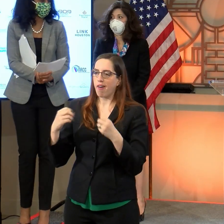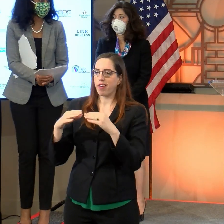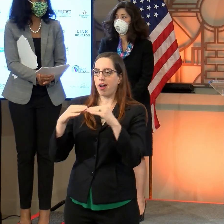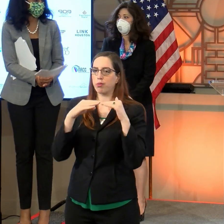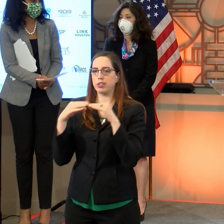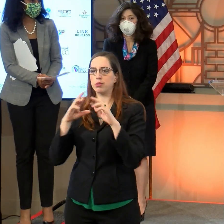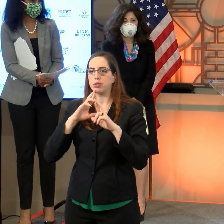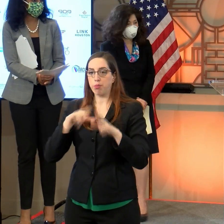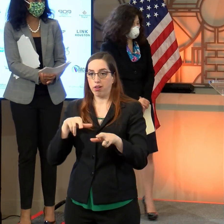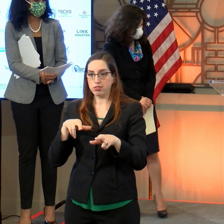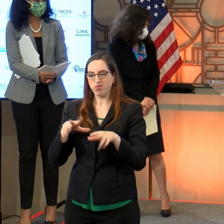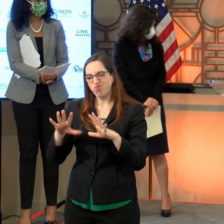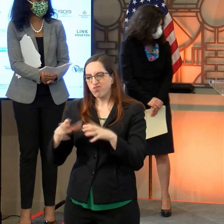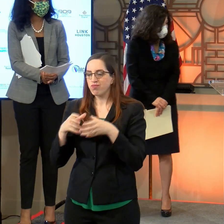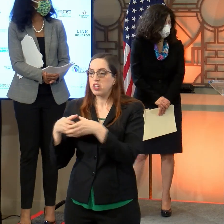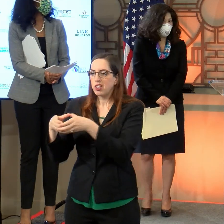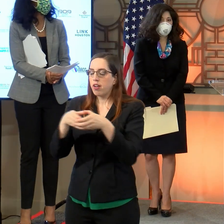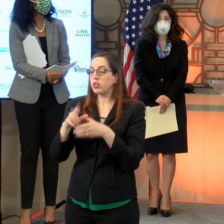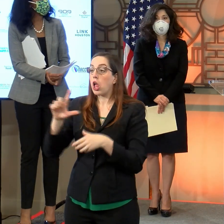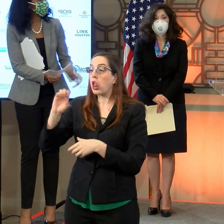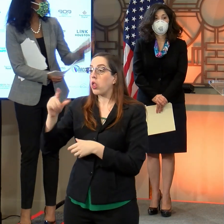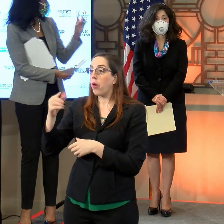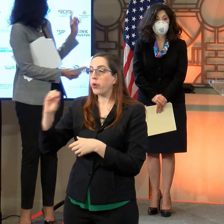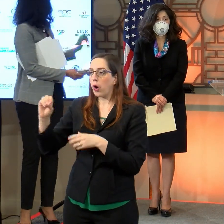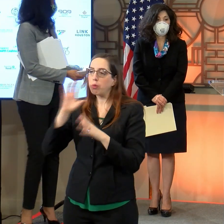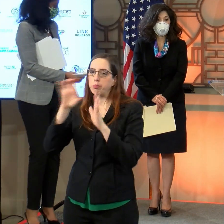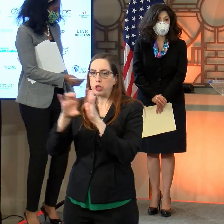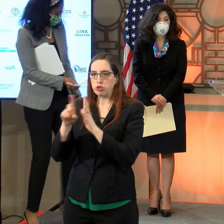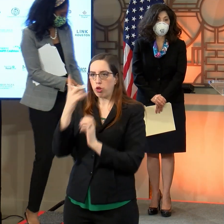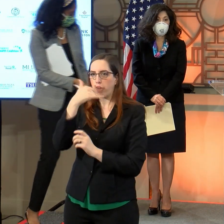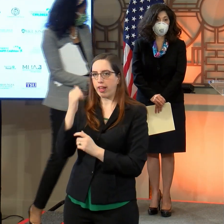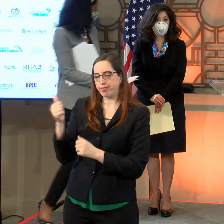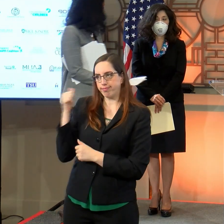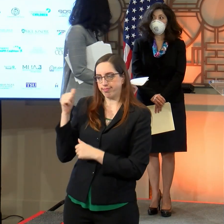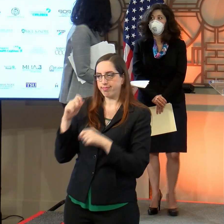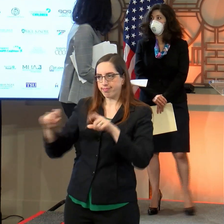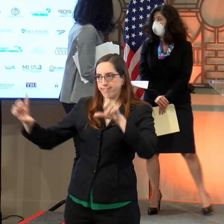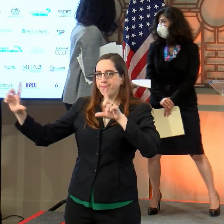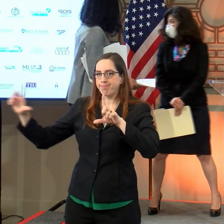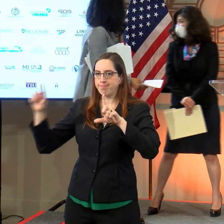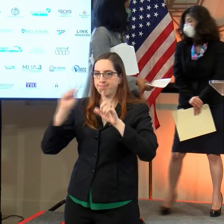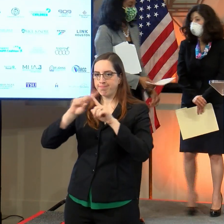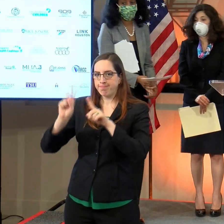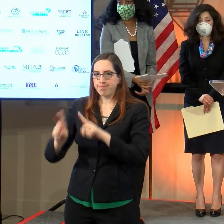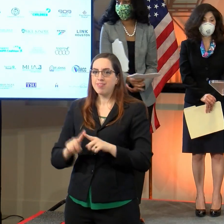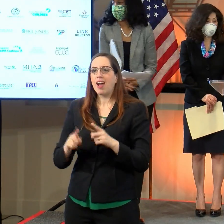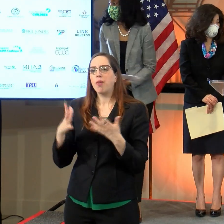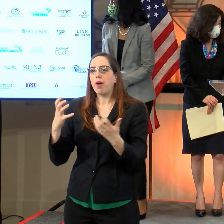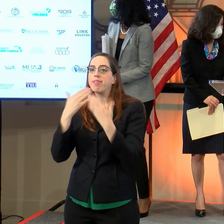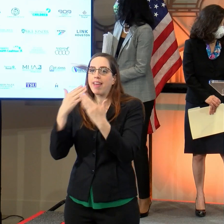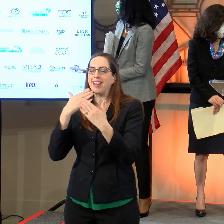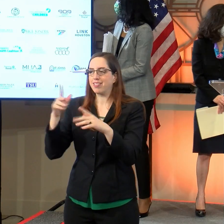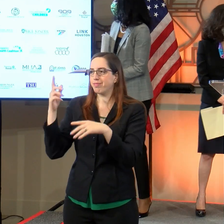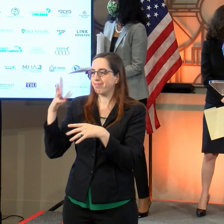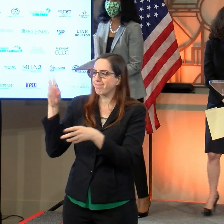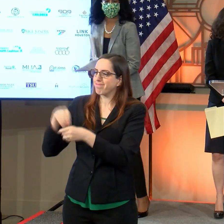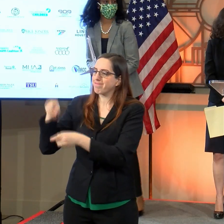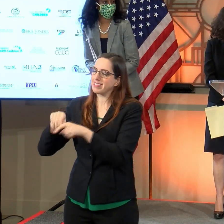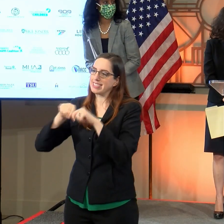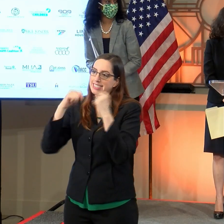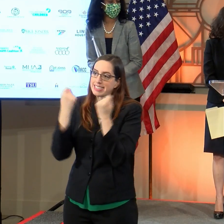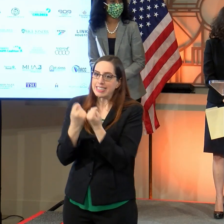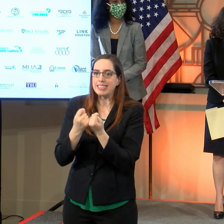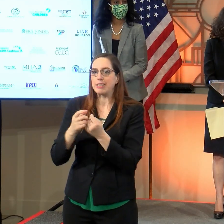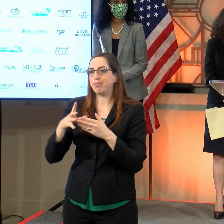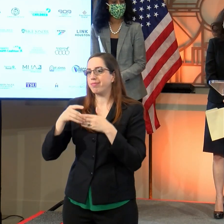HER, and the logos of their organizations are on the screen behind me. I want to thank all of these team members, team